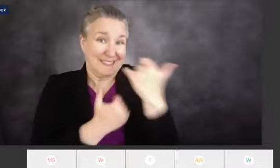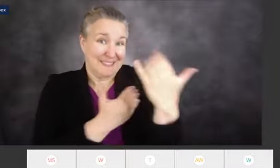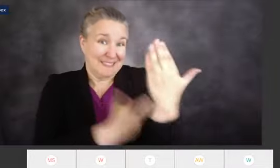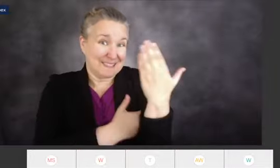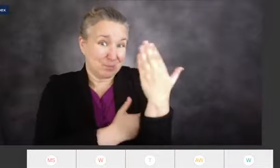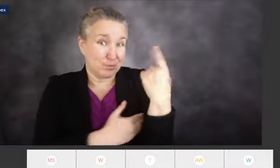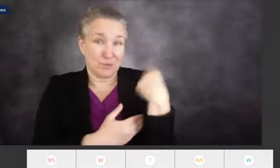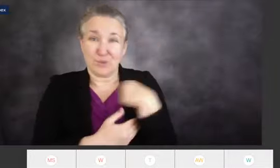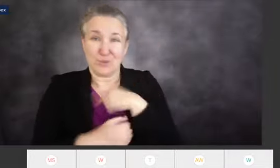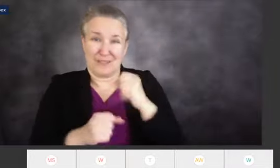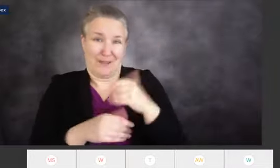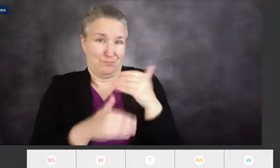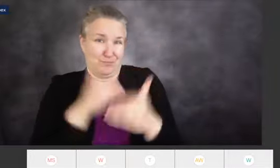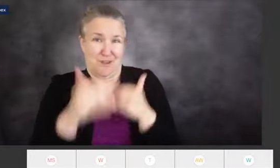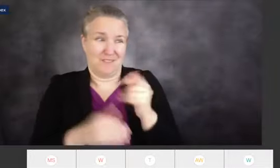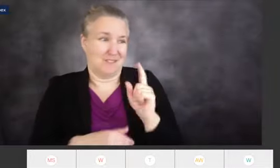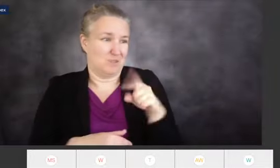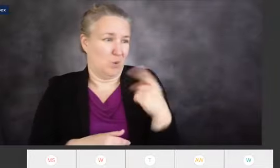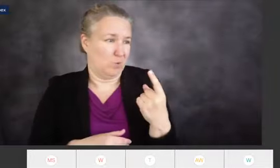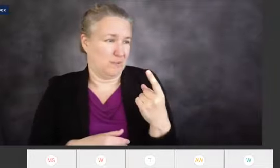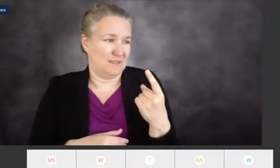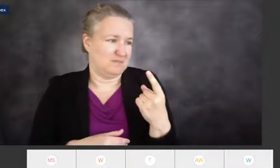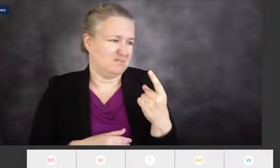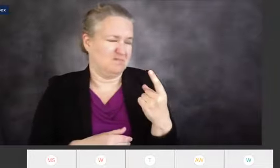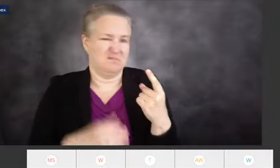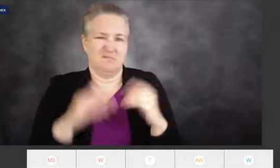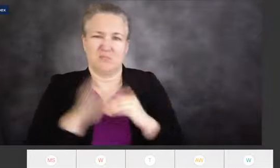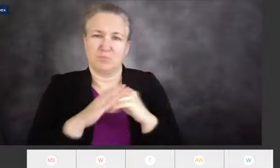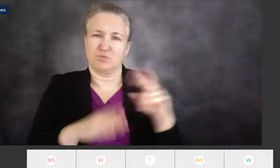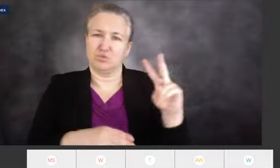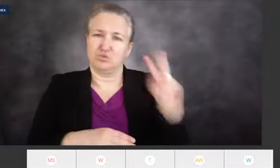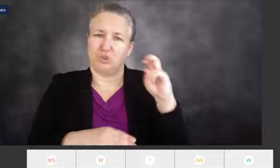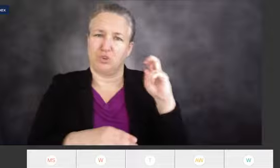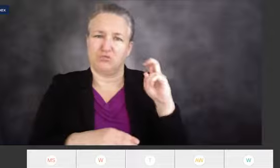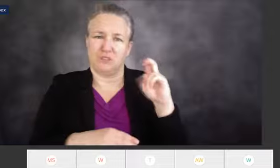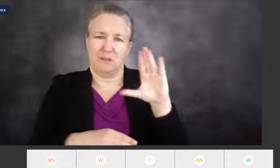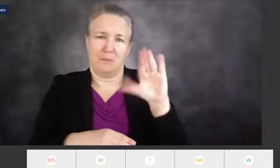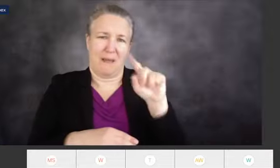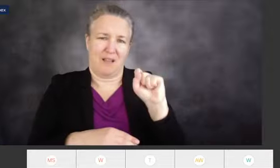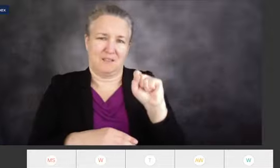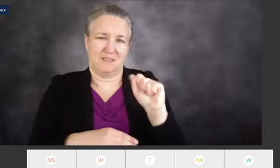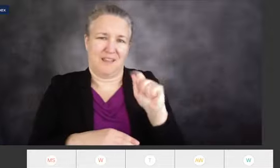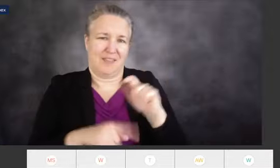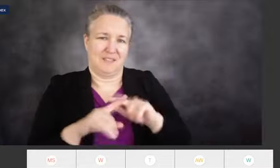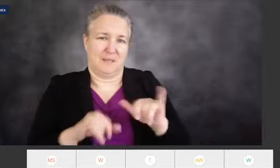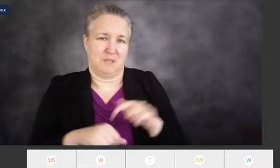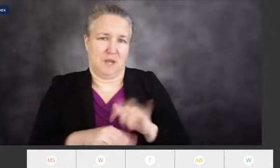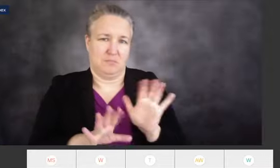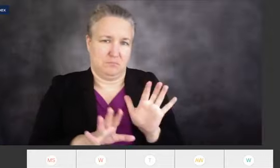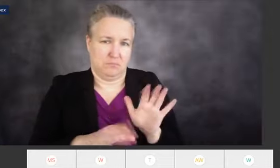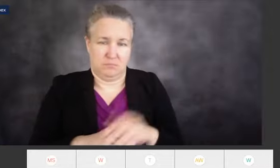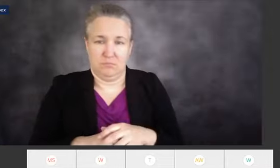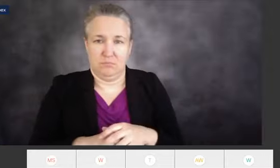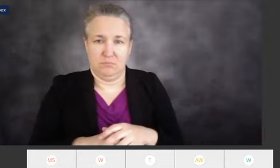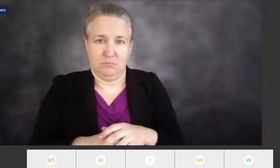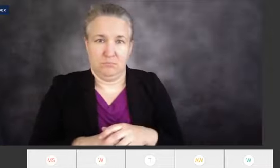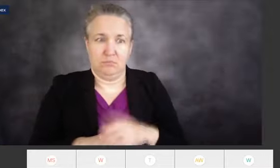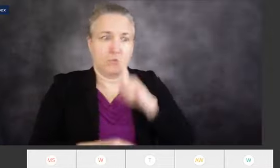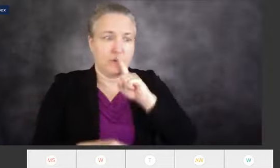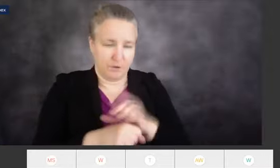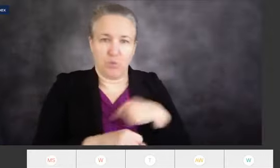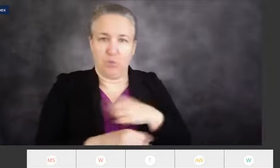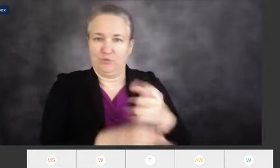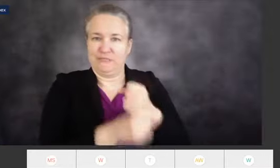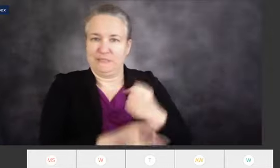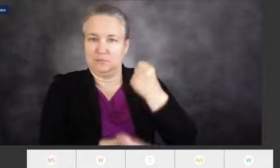able to process up to 200 ballots at a time to confirm the receipt.